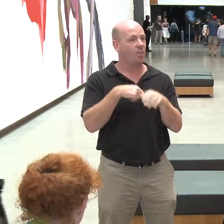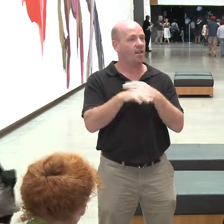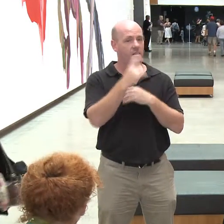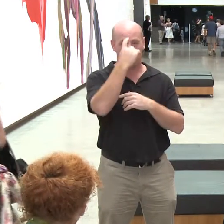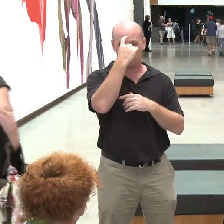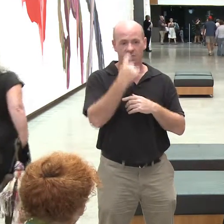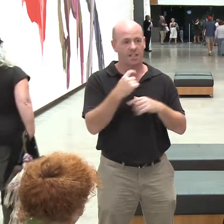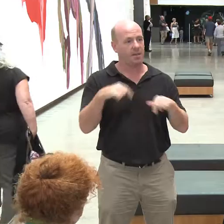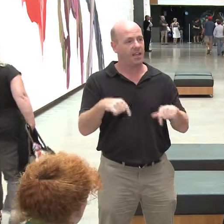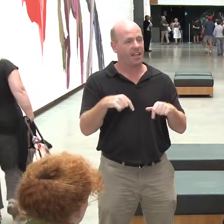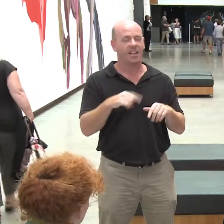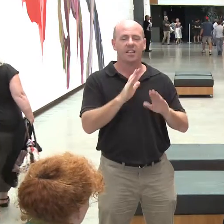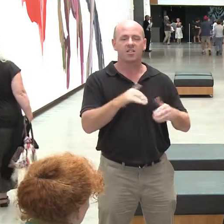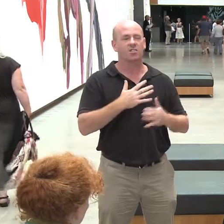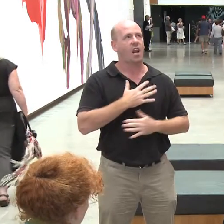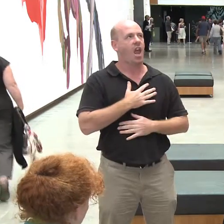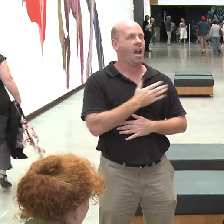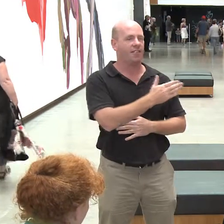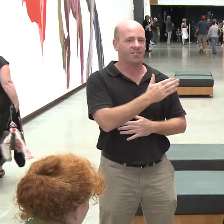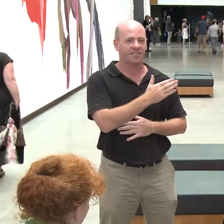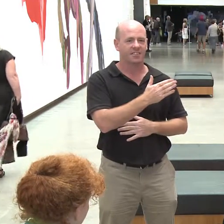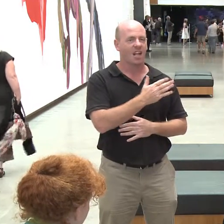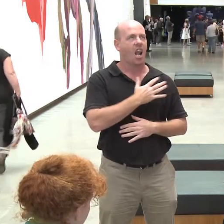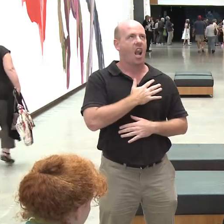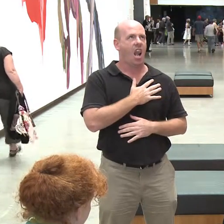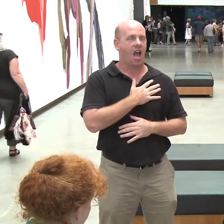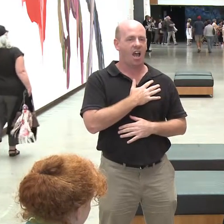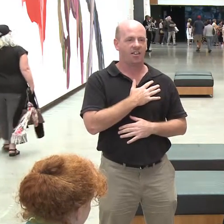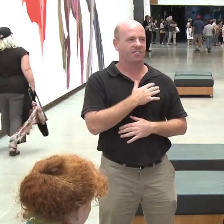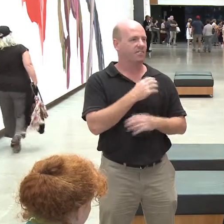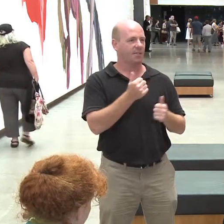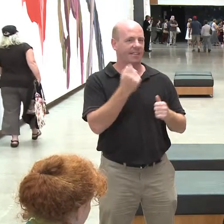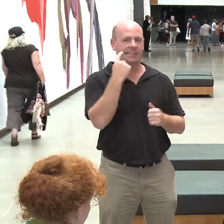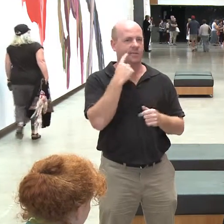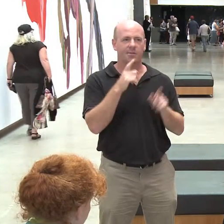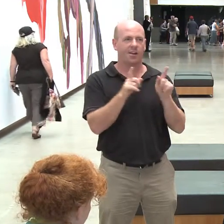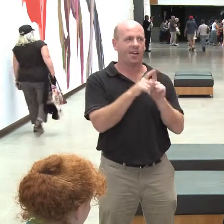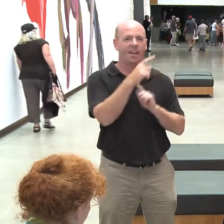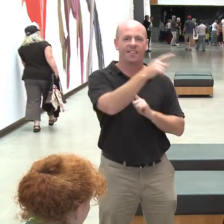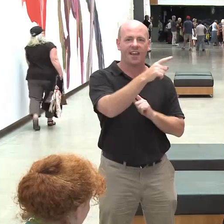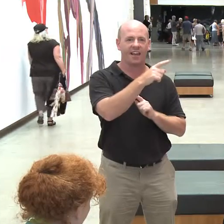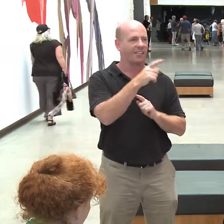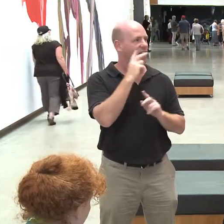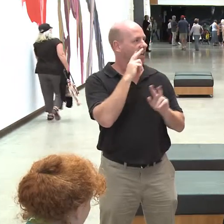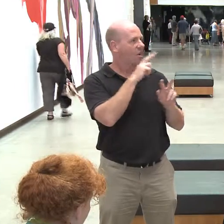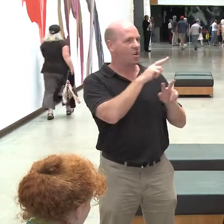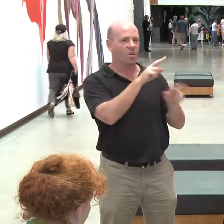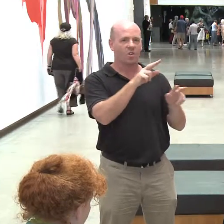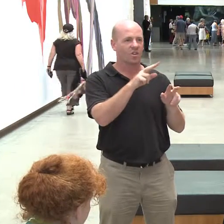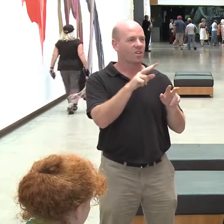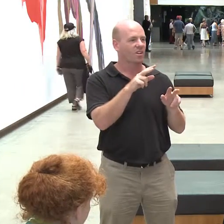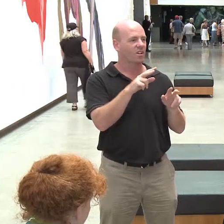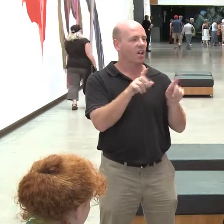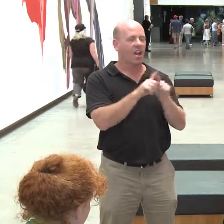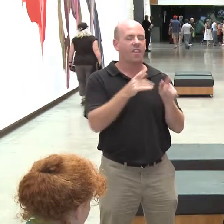that kids love it. They just totally love something as simple as being able to look out, particularly. Not so much,